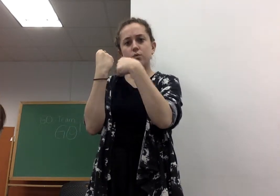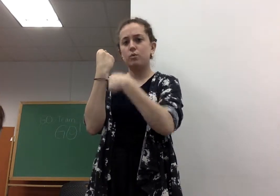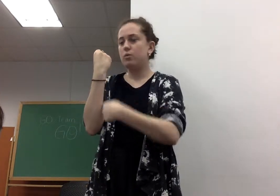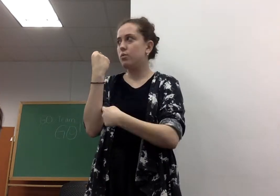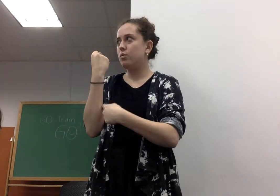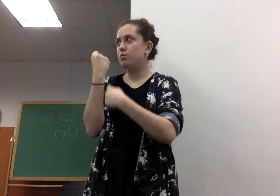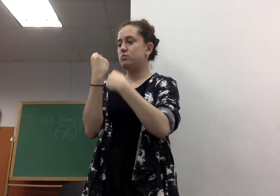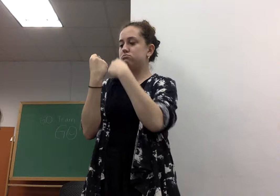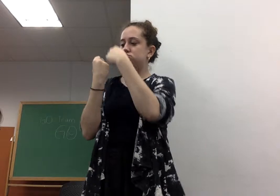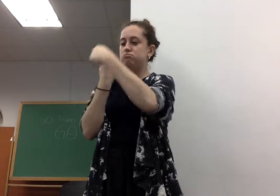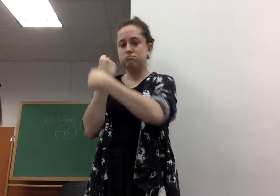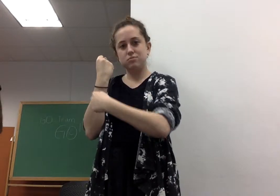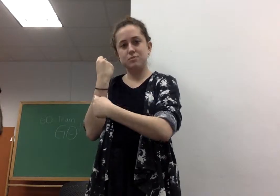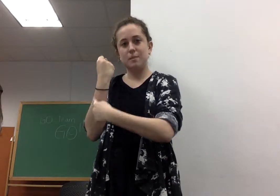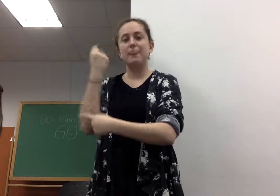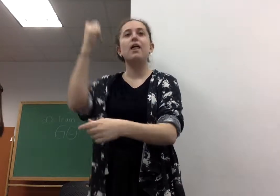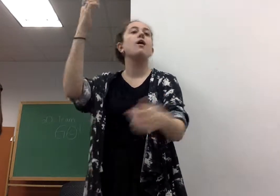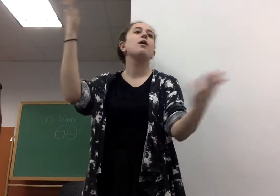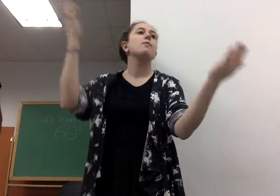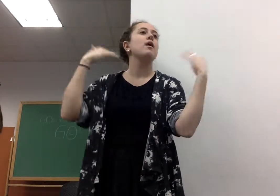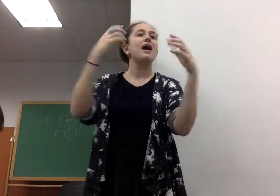Oh. Everybody say the word. Just a minute.